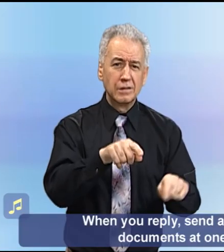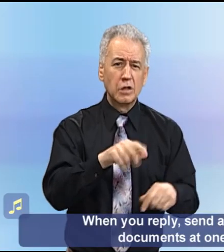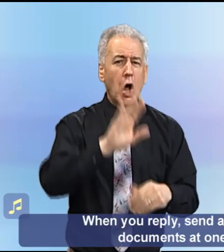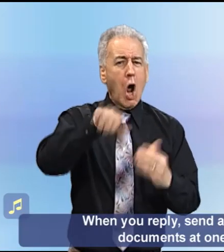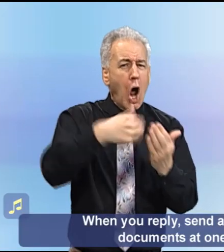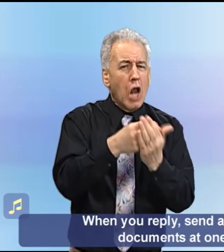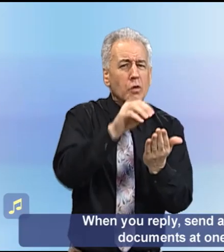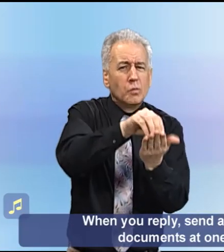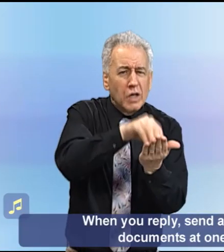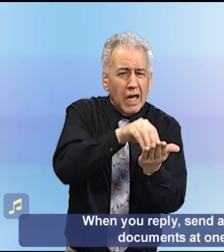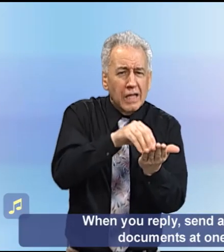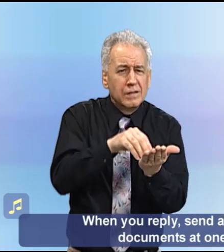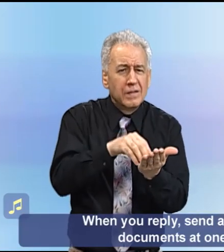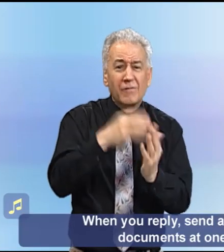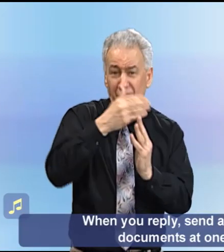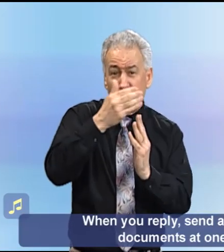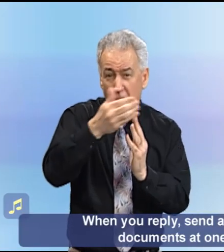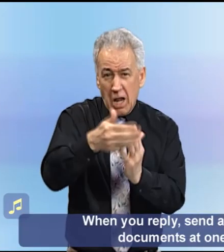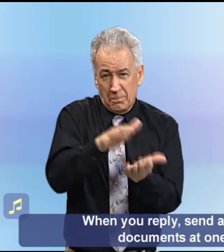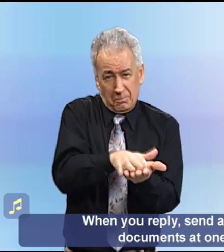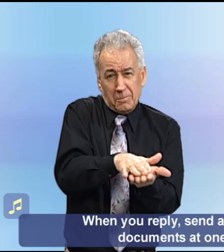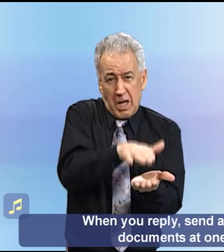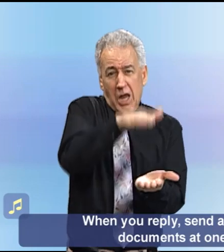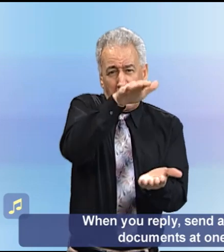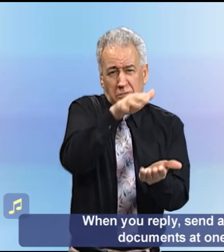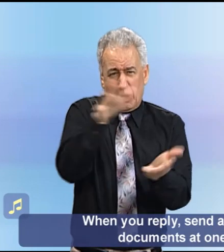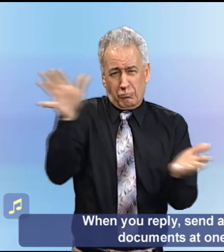you reply send all requested documents at one time